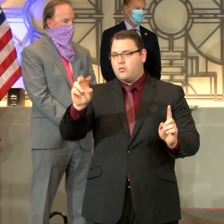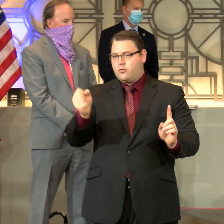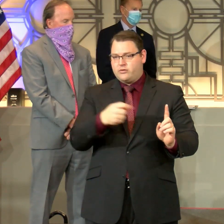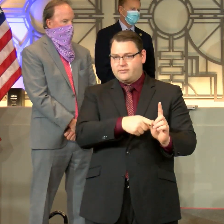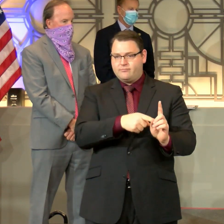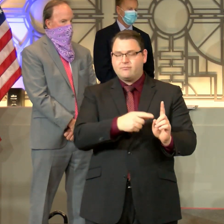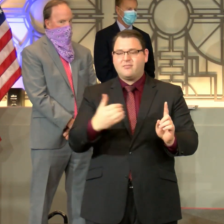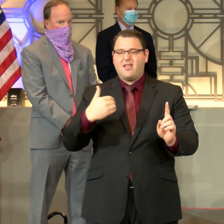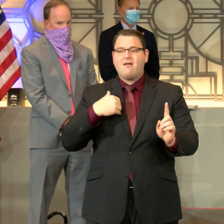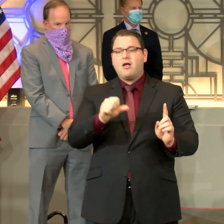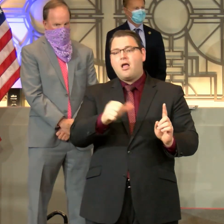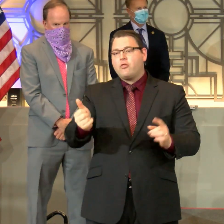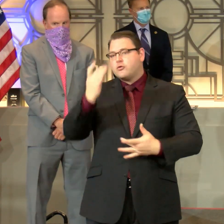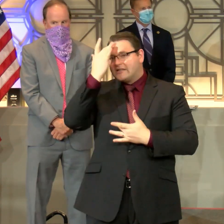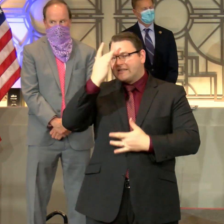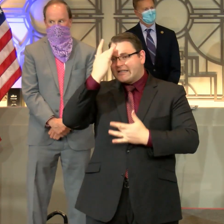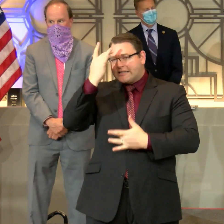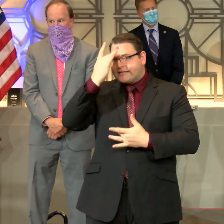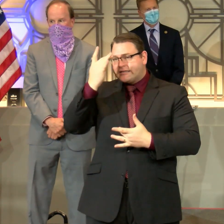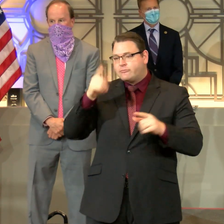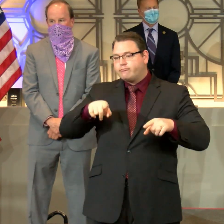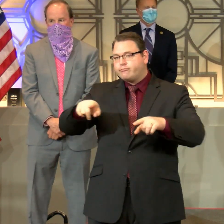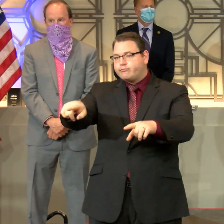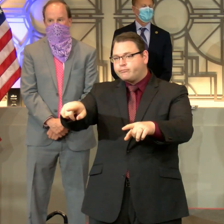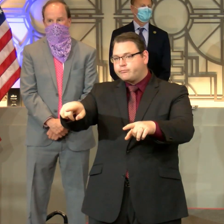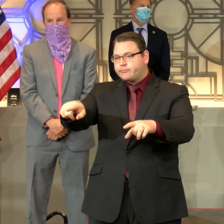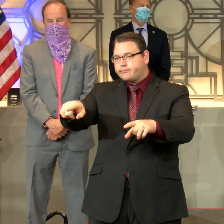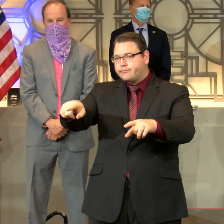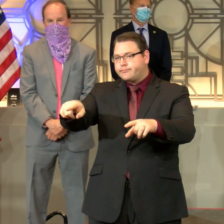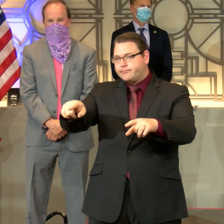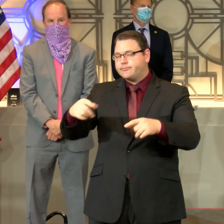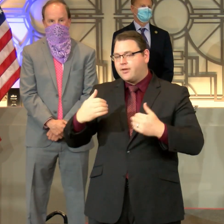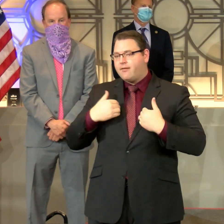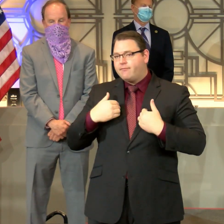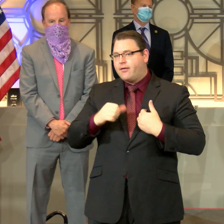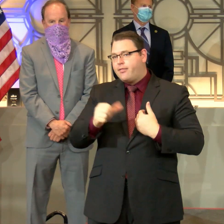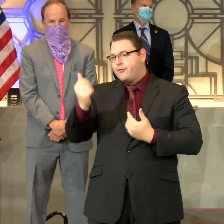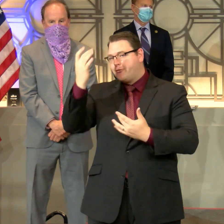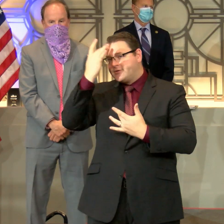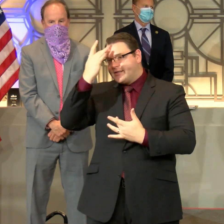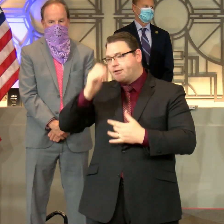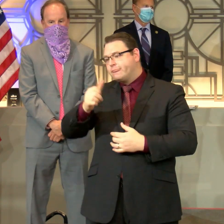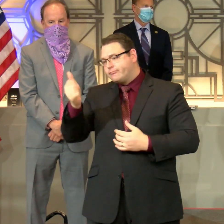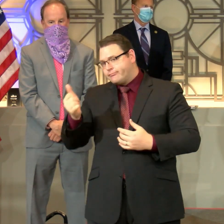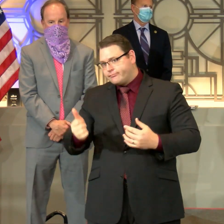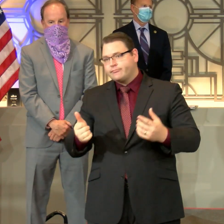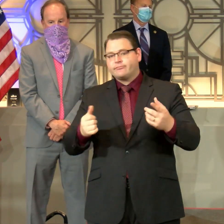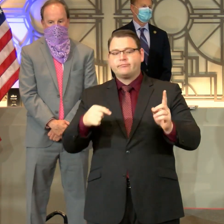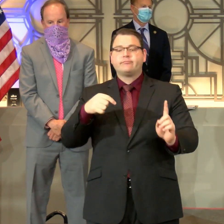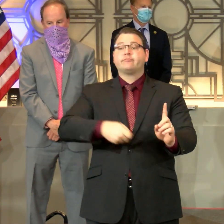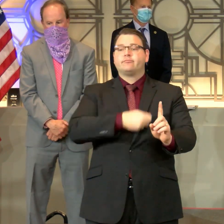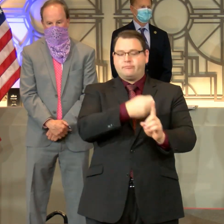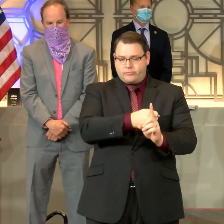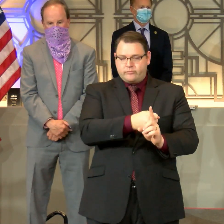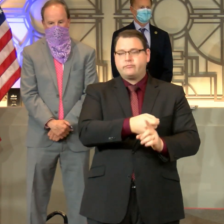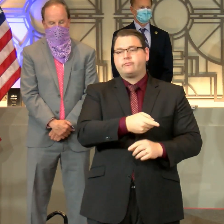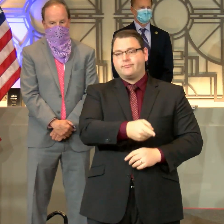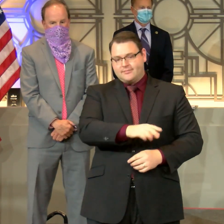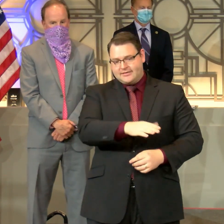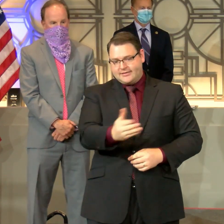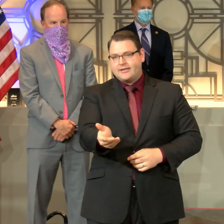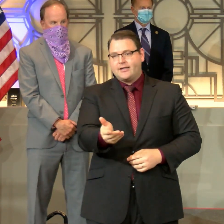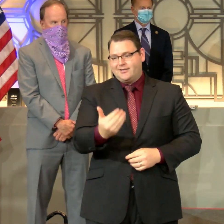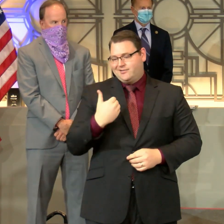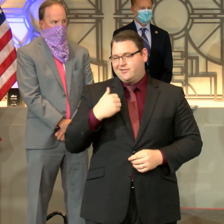conditions. So this was a person in his 30s with underlying medical conditions, and he passed away on April